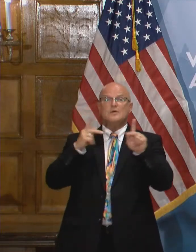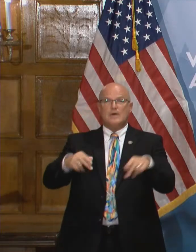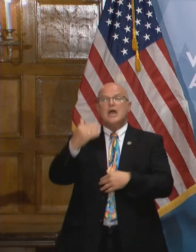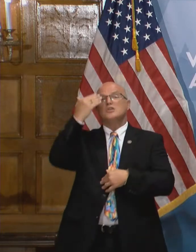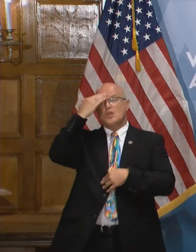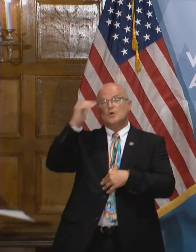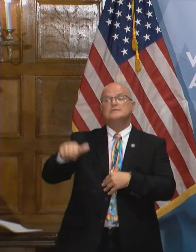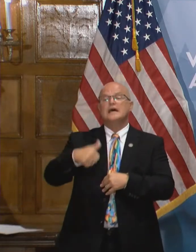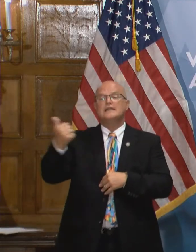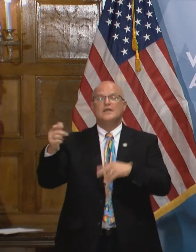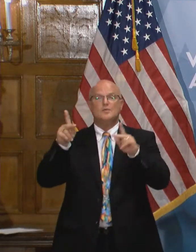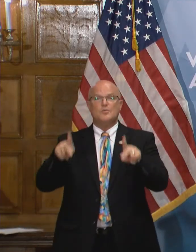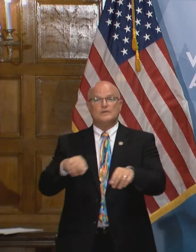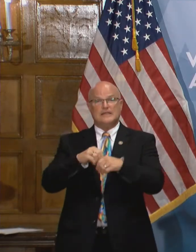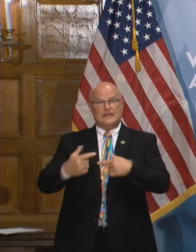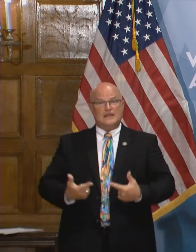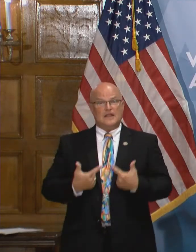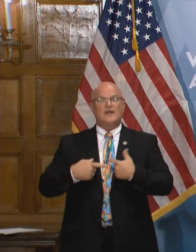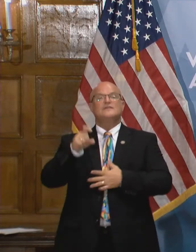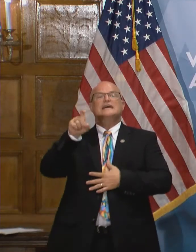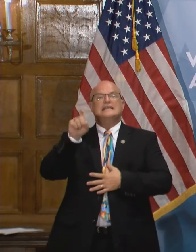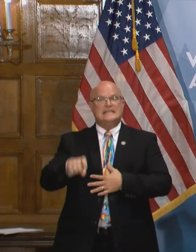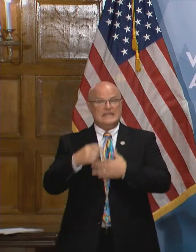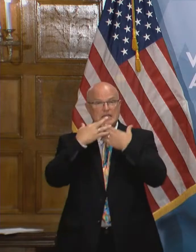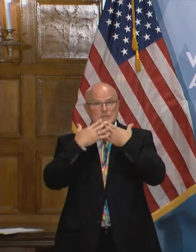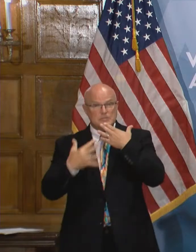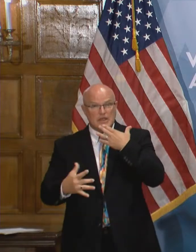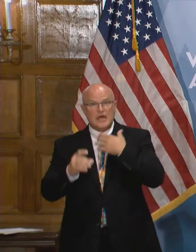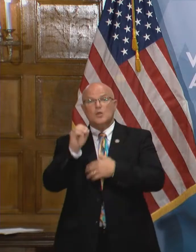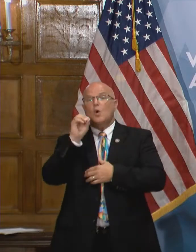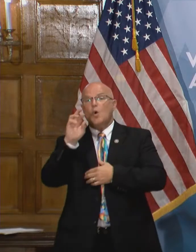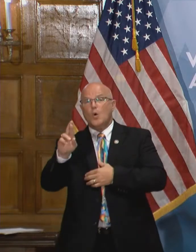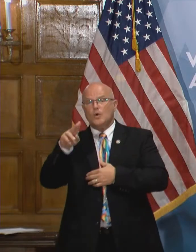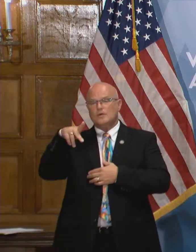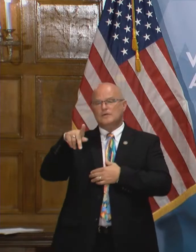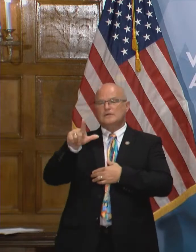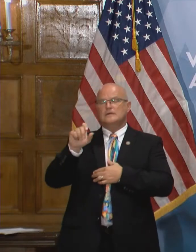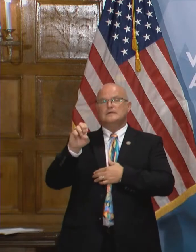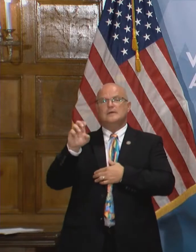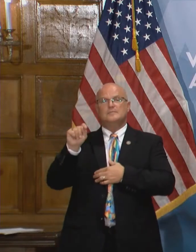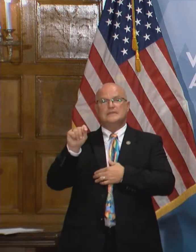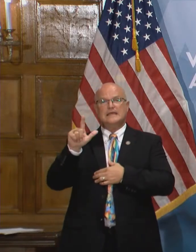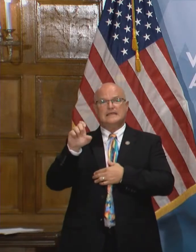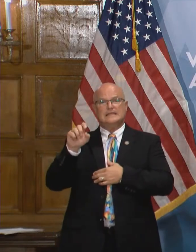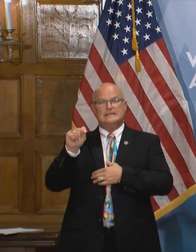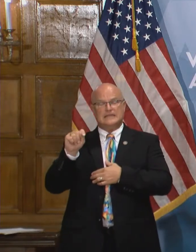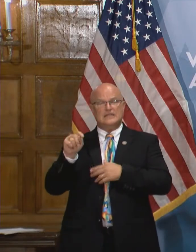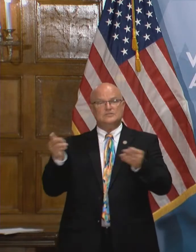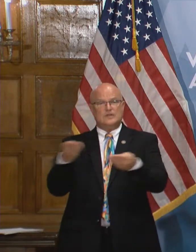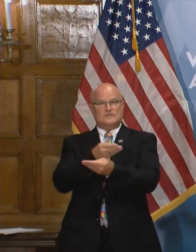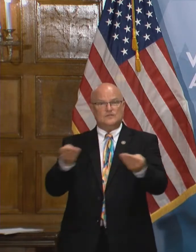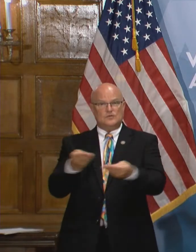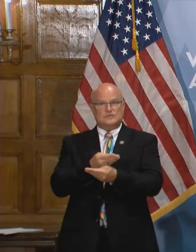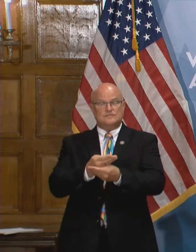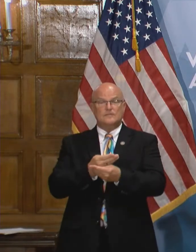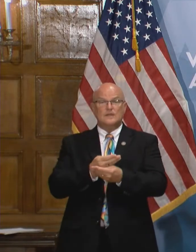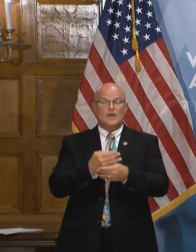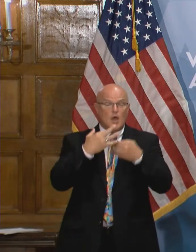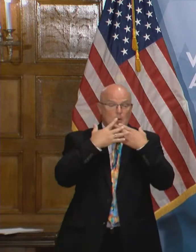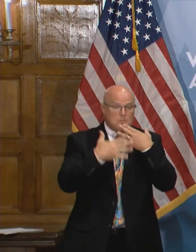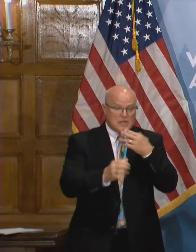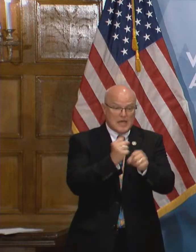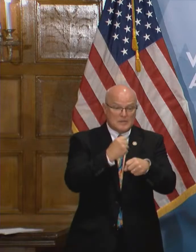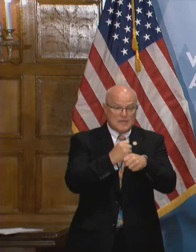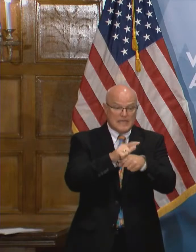knows somebody who in their lifetime will need a blood or platelet transfusion. And keep in mind that blood cannot be manufactured in a lab.